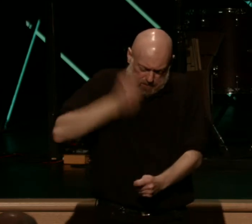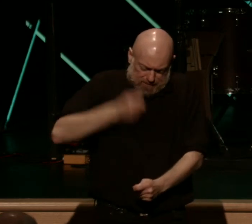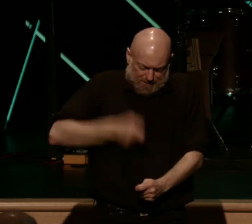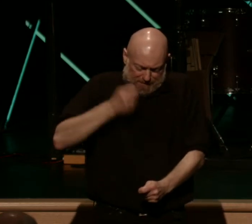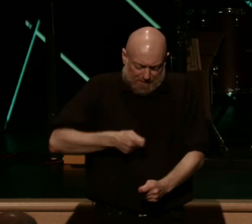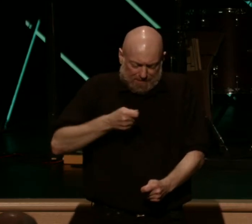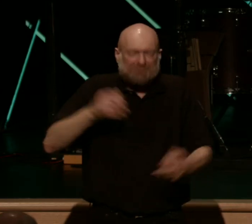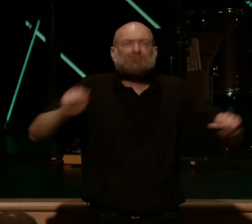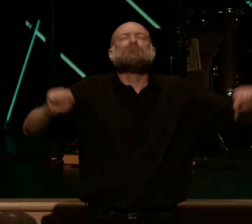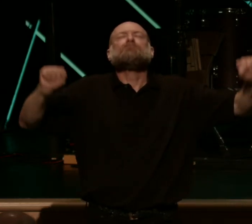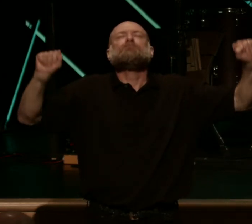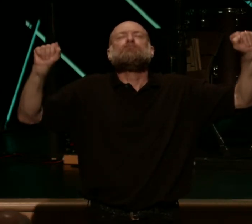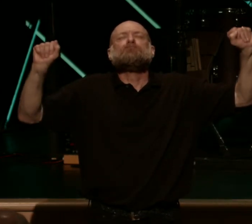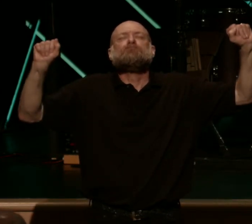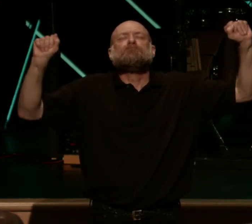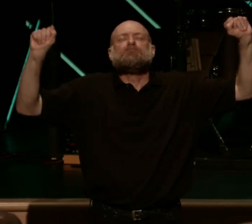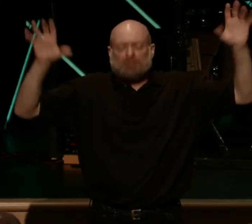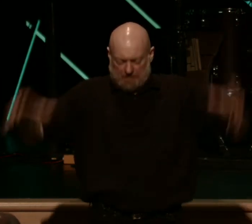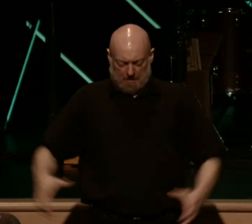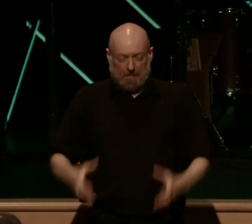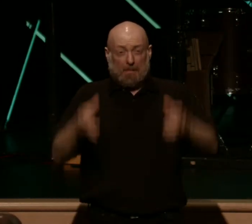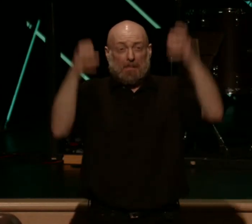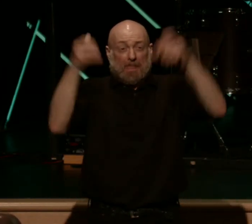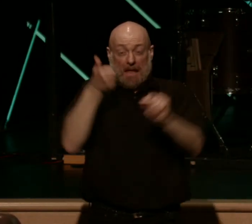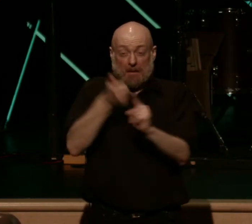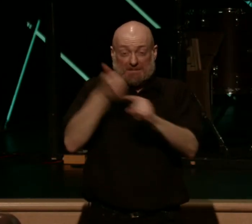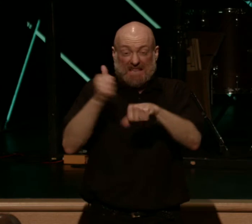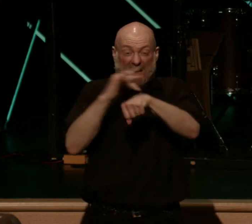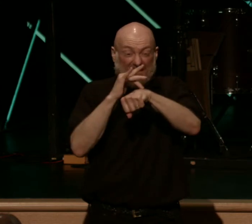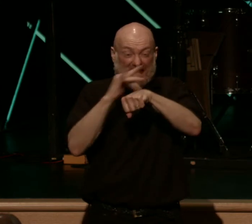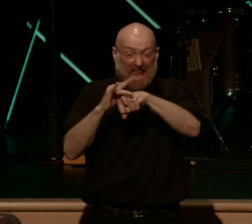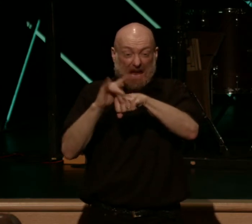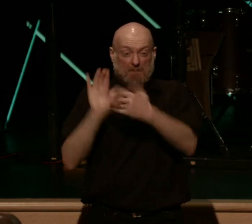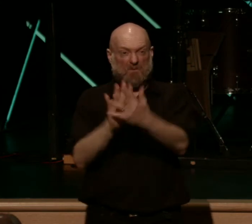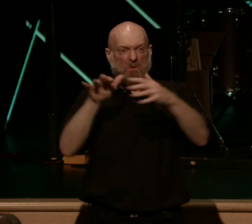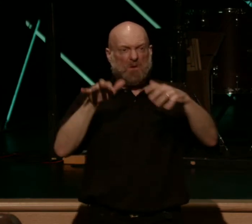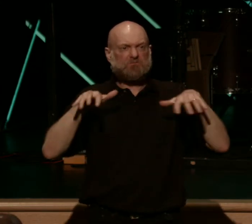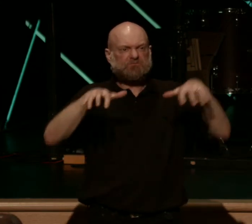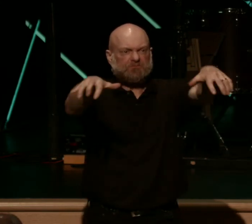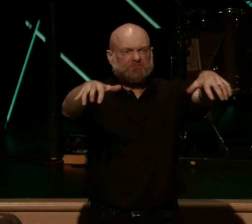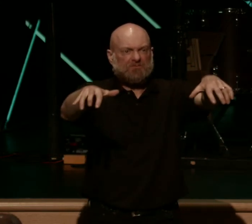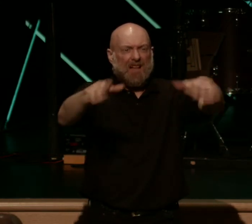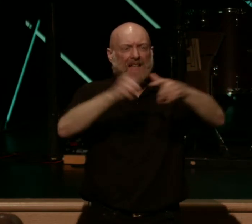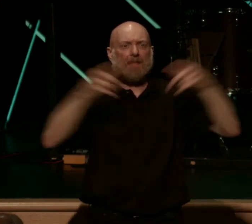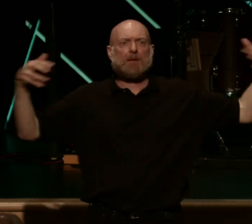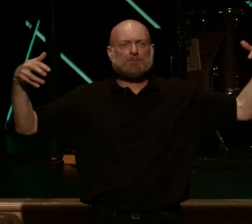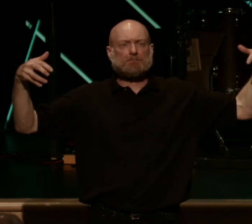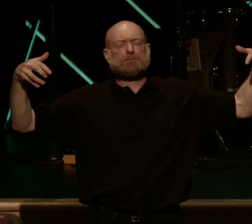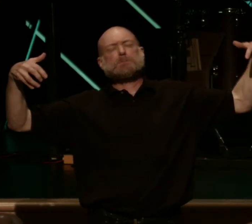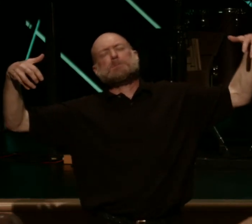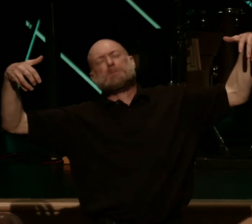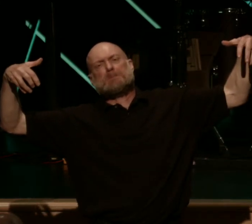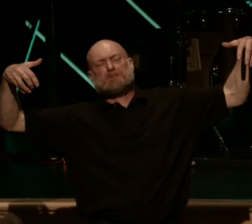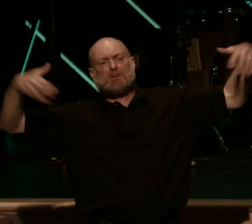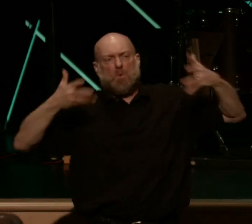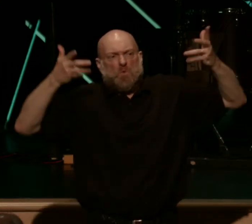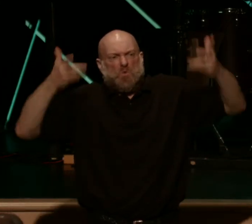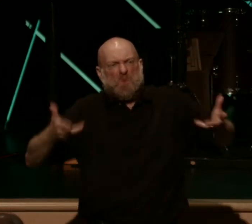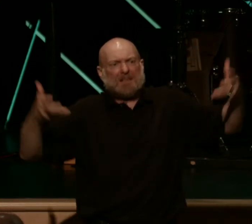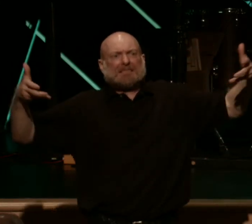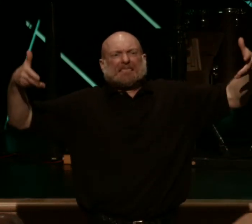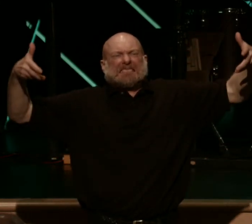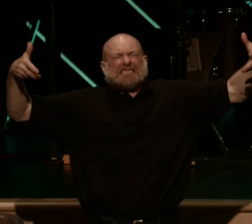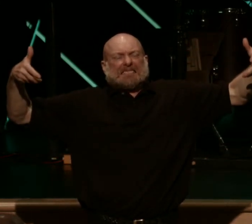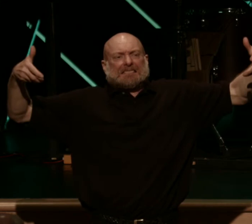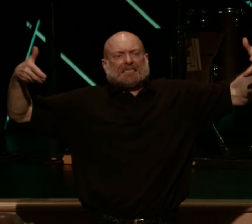gave himself up to being lifted up naked before a mocking crowd and then having his weight slammed down on those nails. He